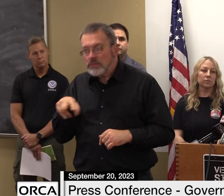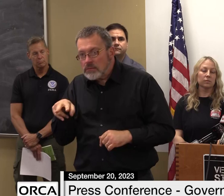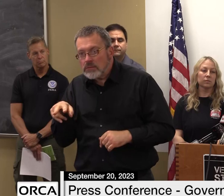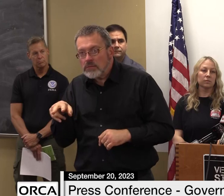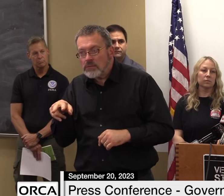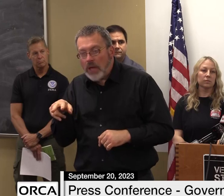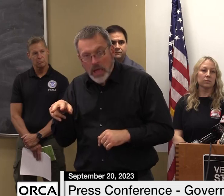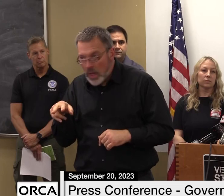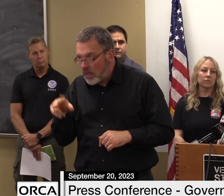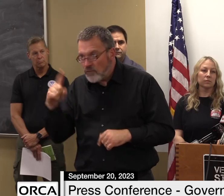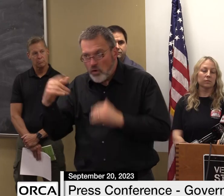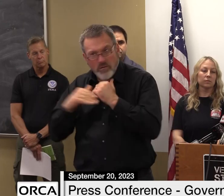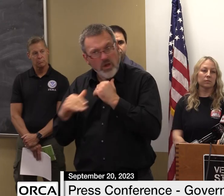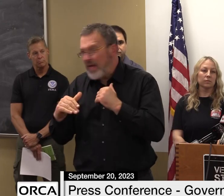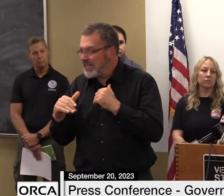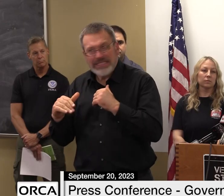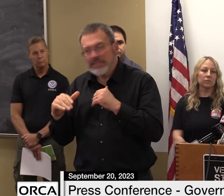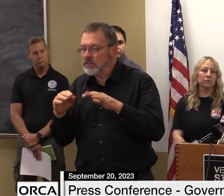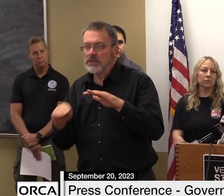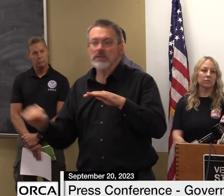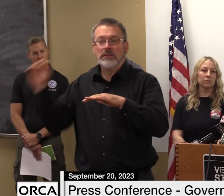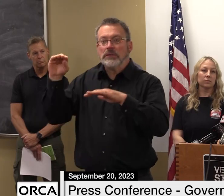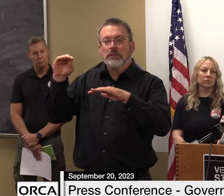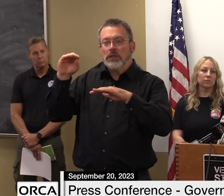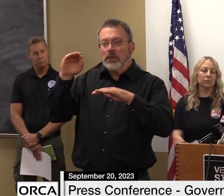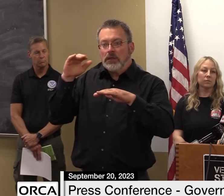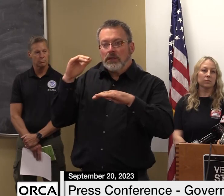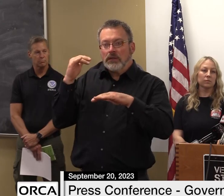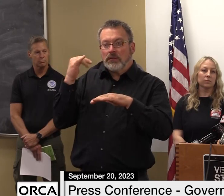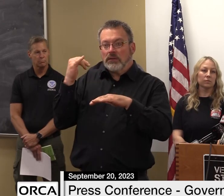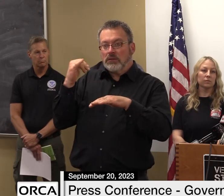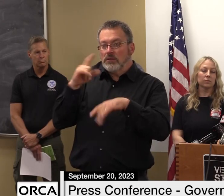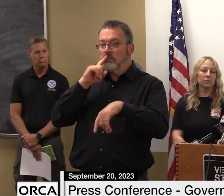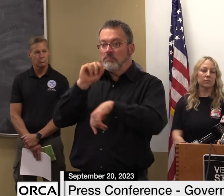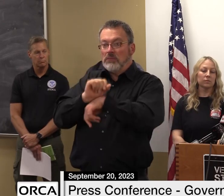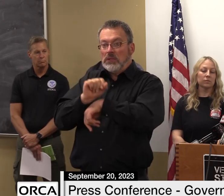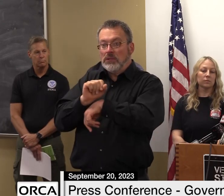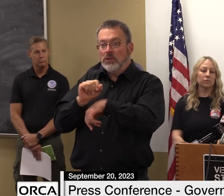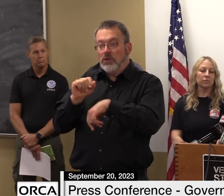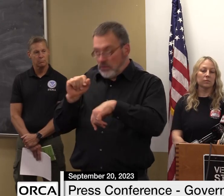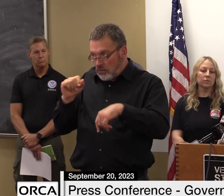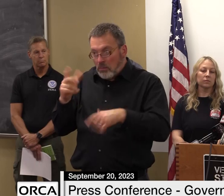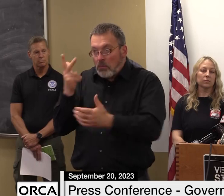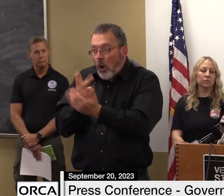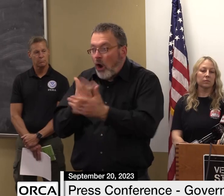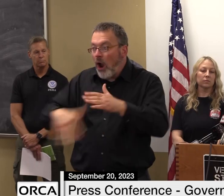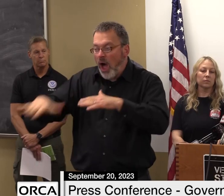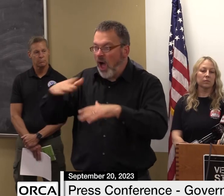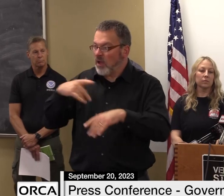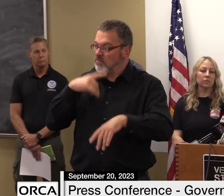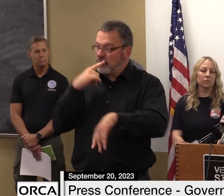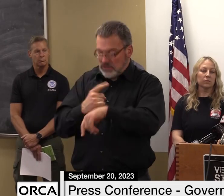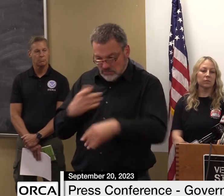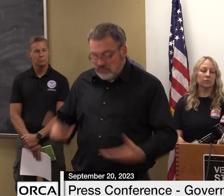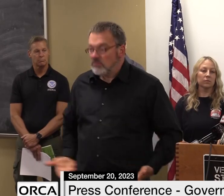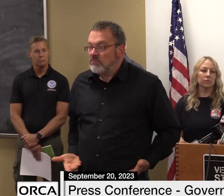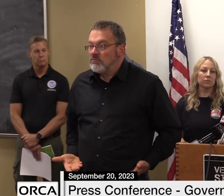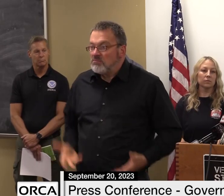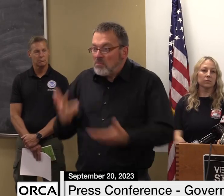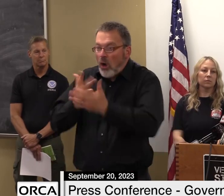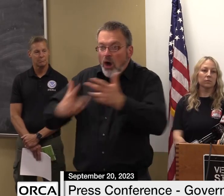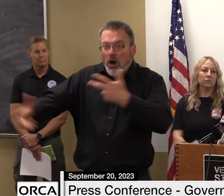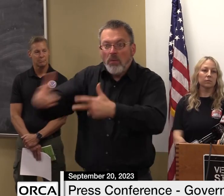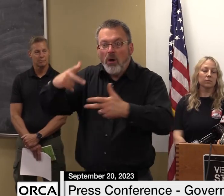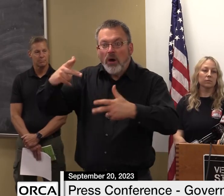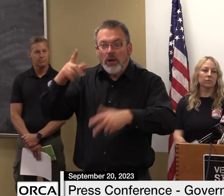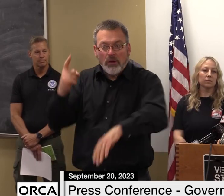shin deep in the parking lot and threatening to cut off the routes out of town. We left one last brave